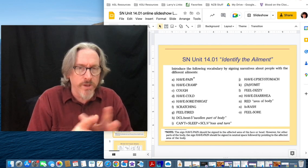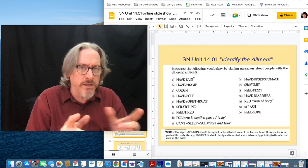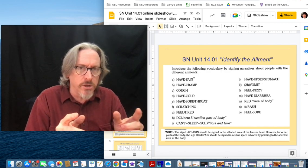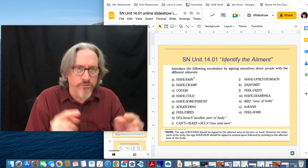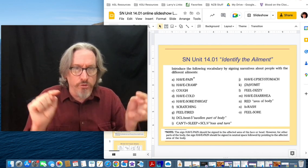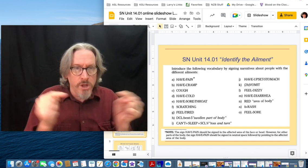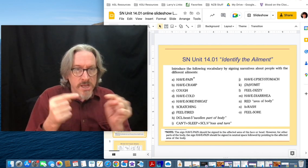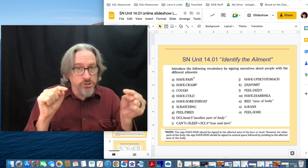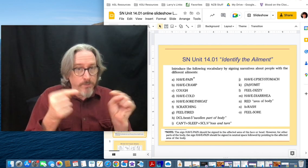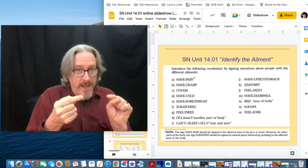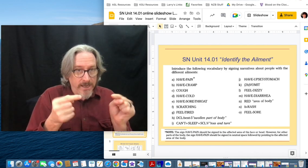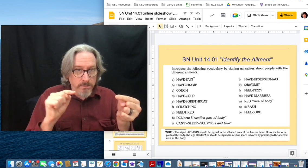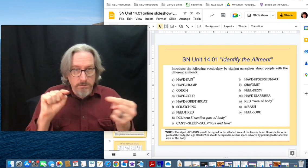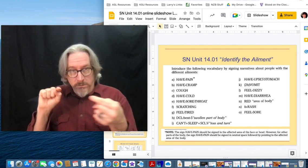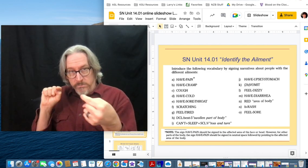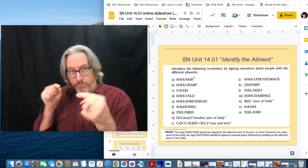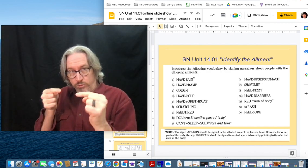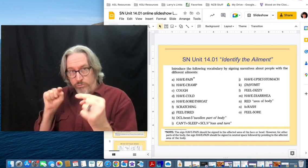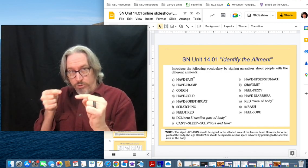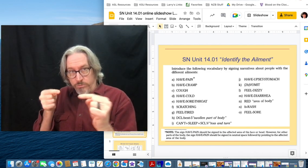a quick go through. So pain.